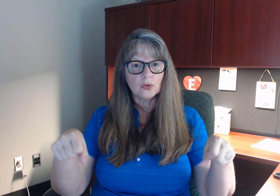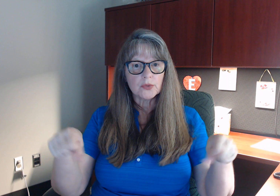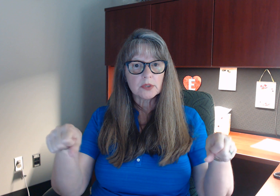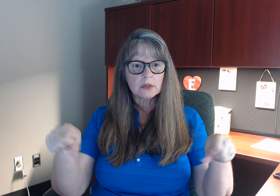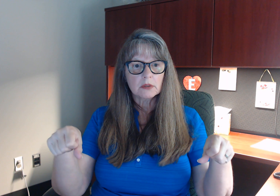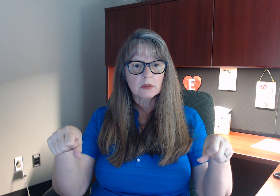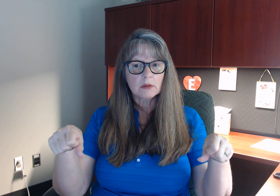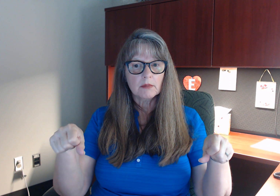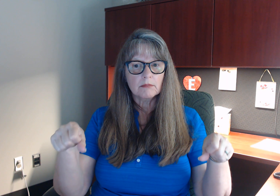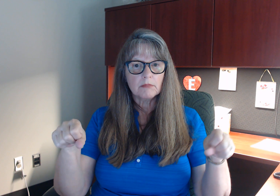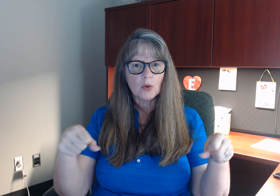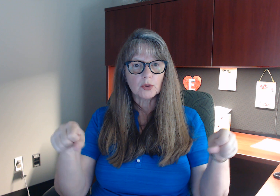motorcycles.